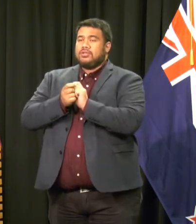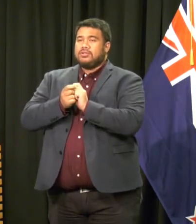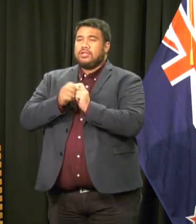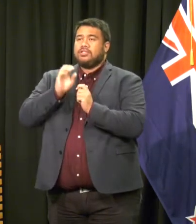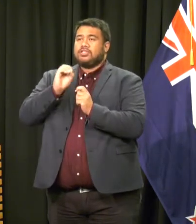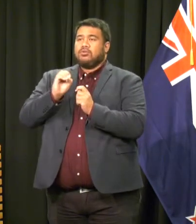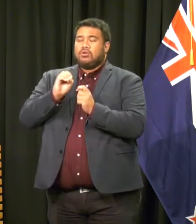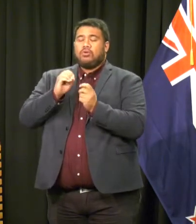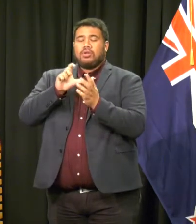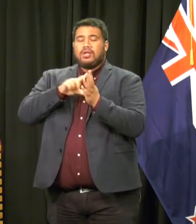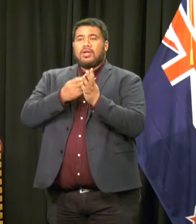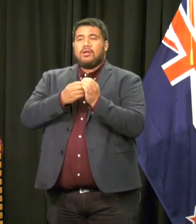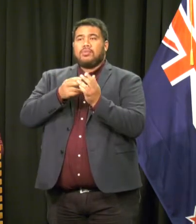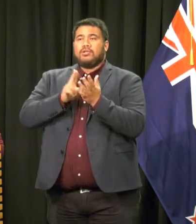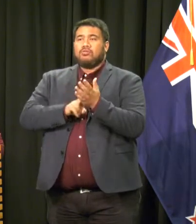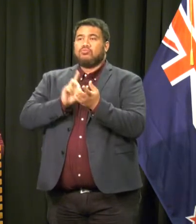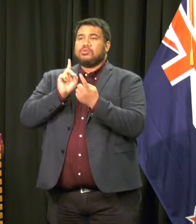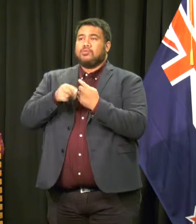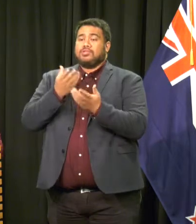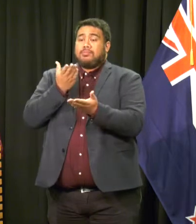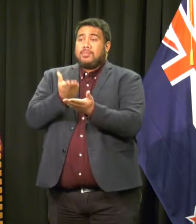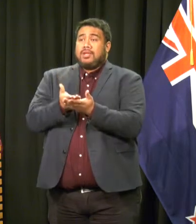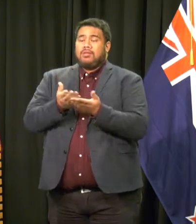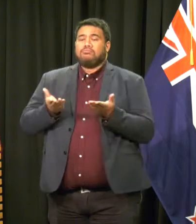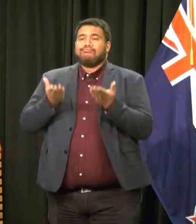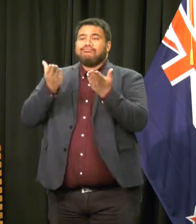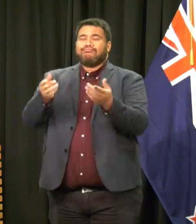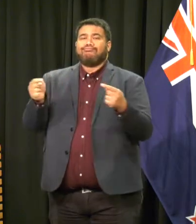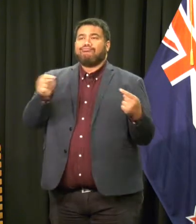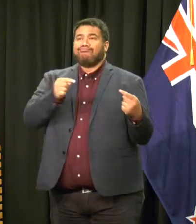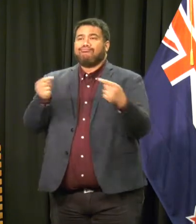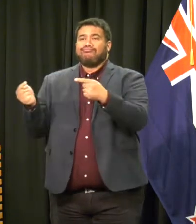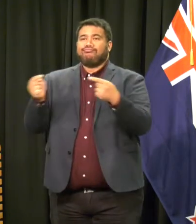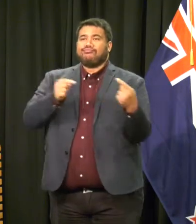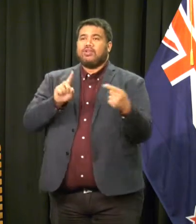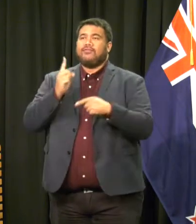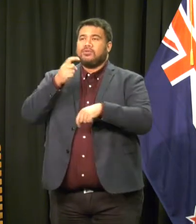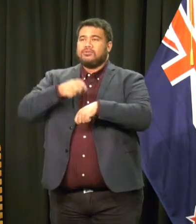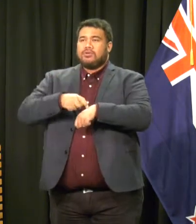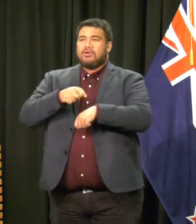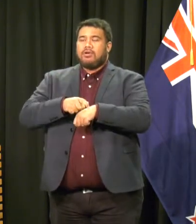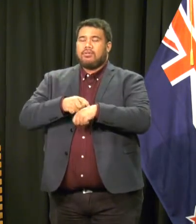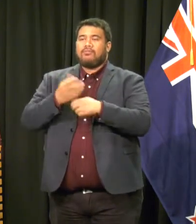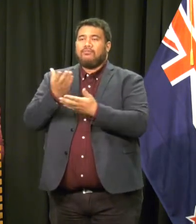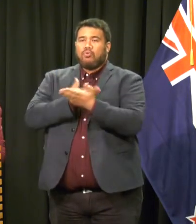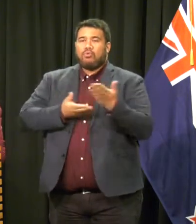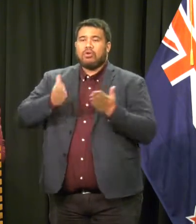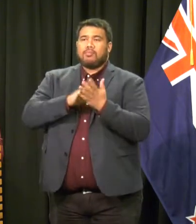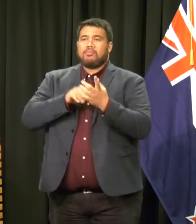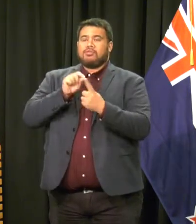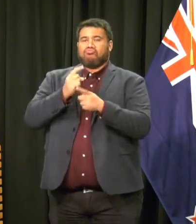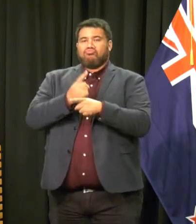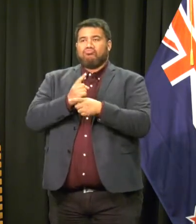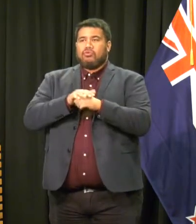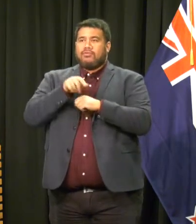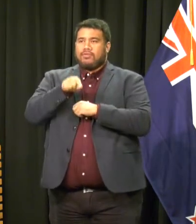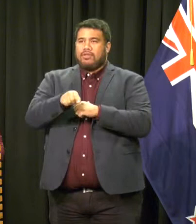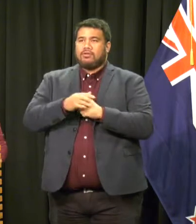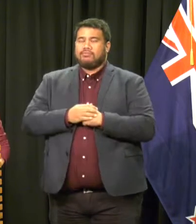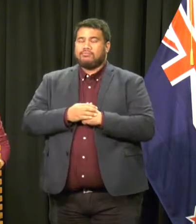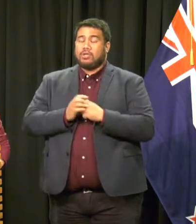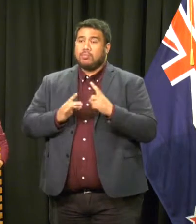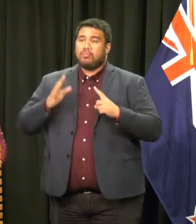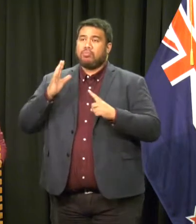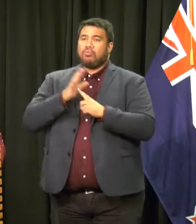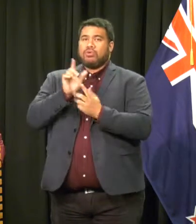Carbon Amendment Bill will be read in the House for the first time. This is a really important piece of legislation for our